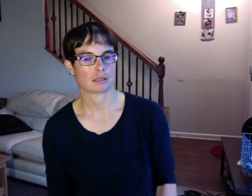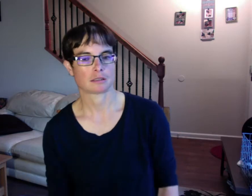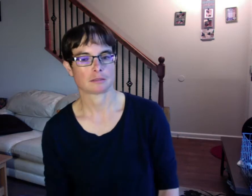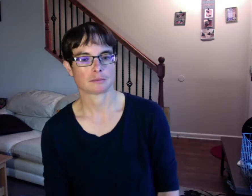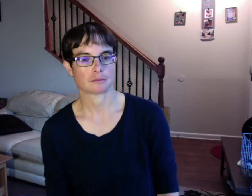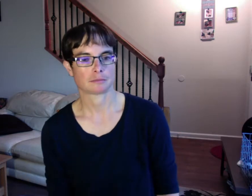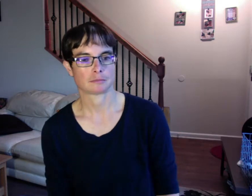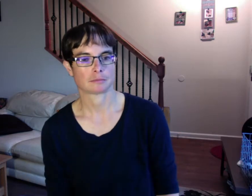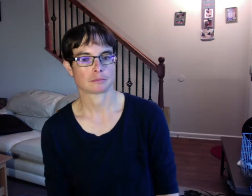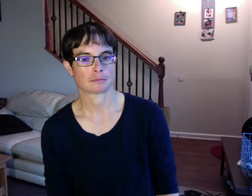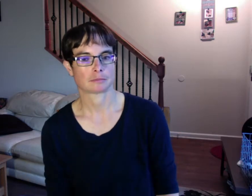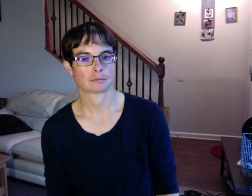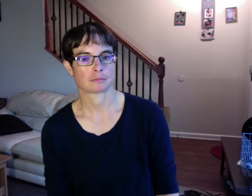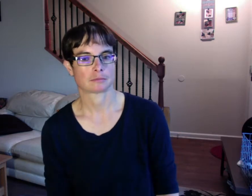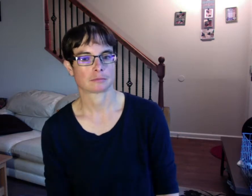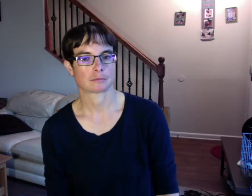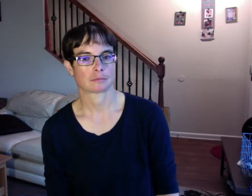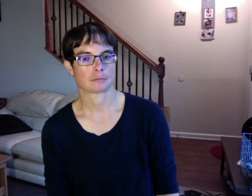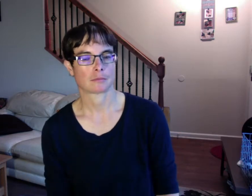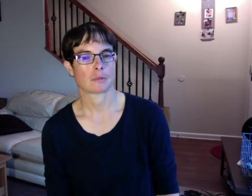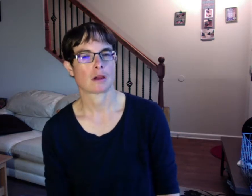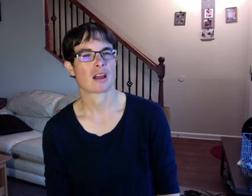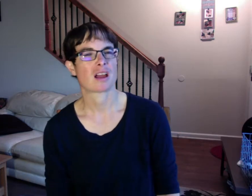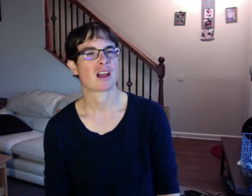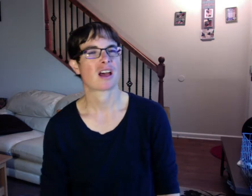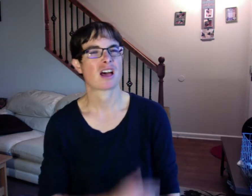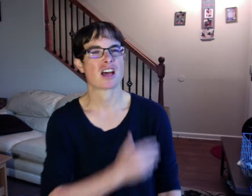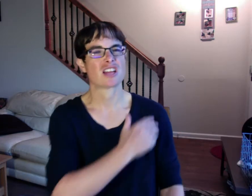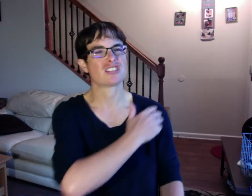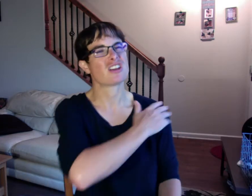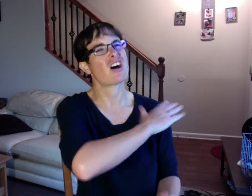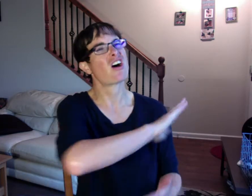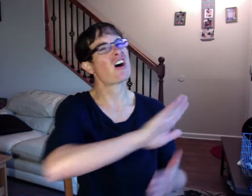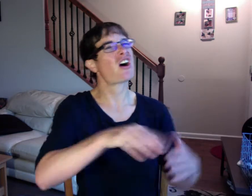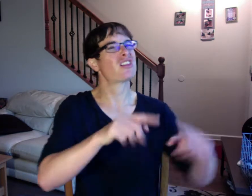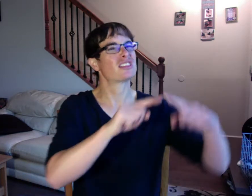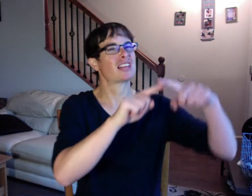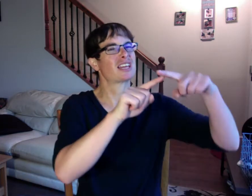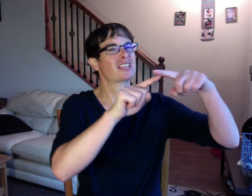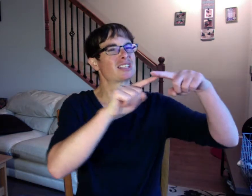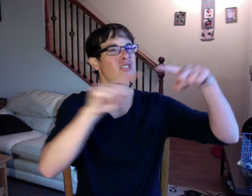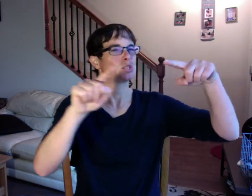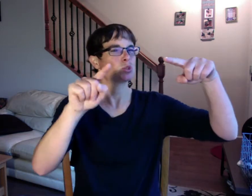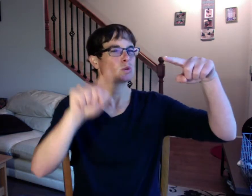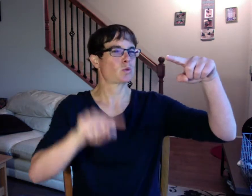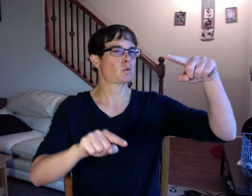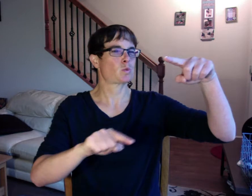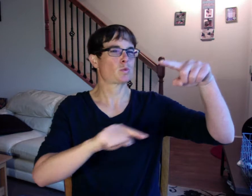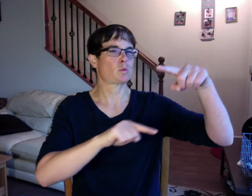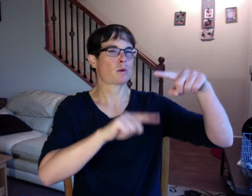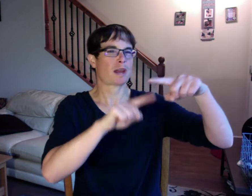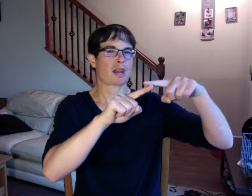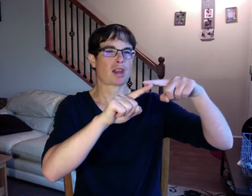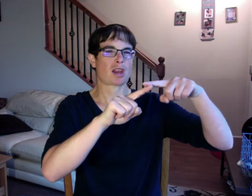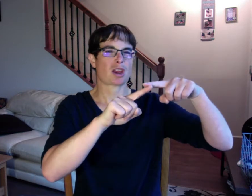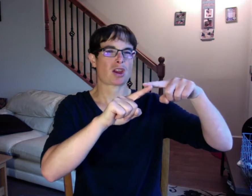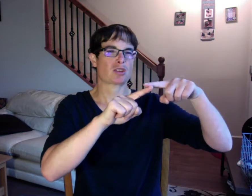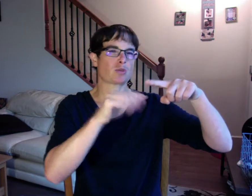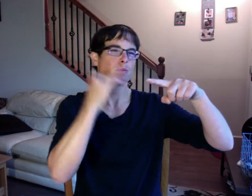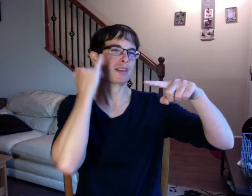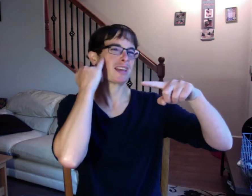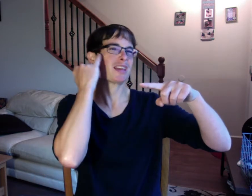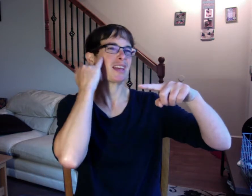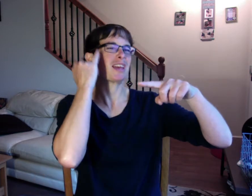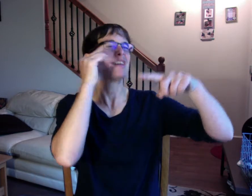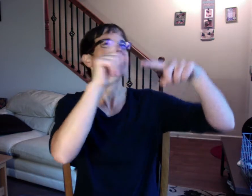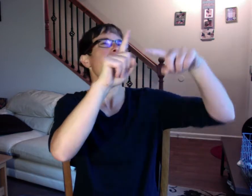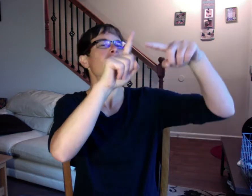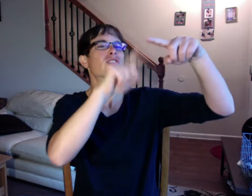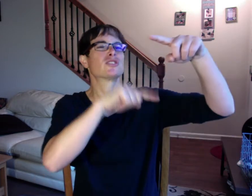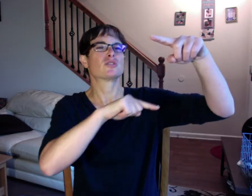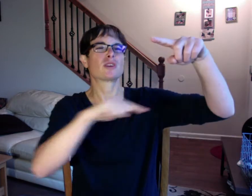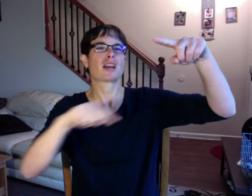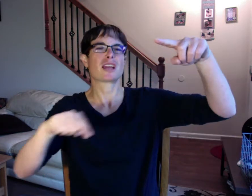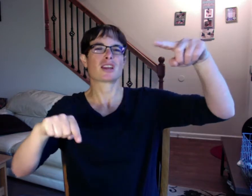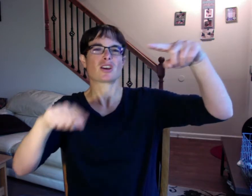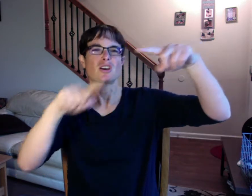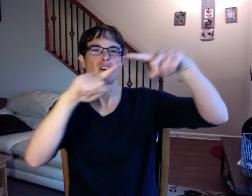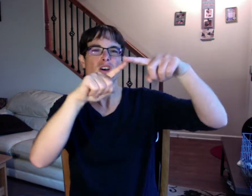It's supposed to be like all squares and all that, it's surrounded in a triangle. Okay.